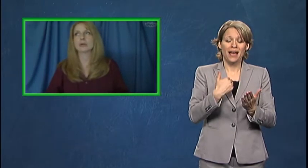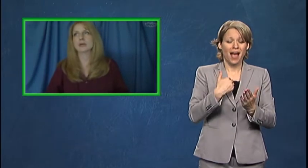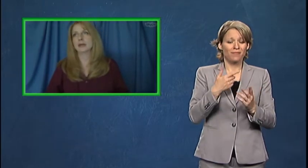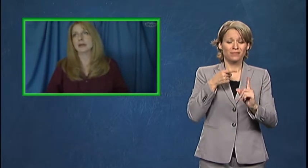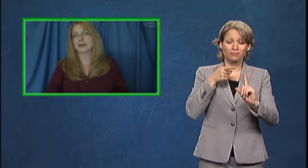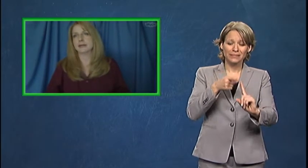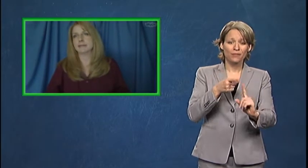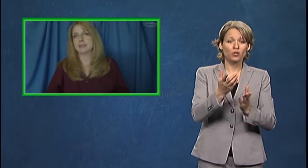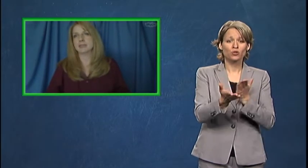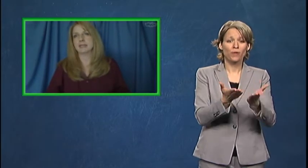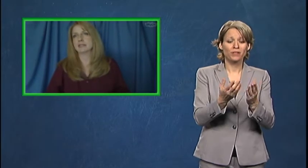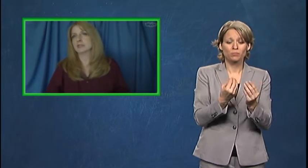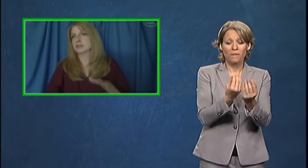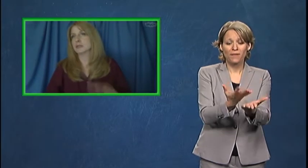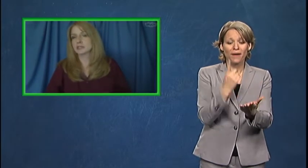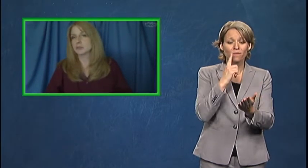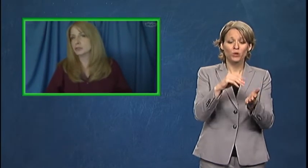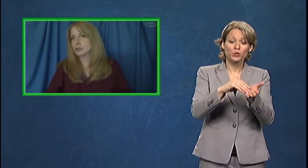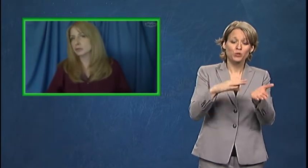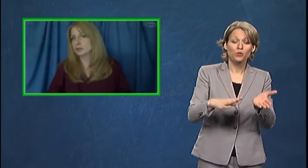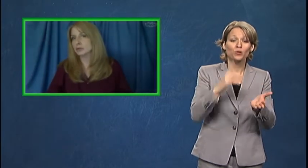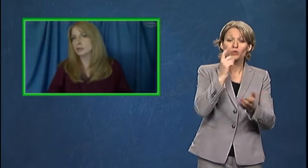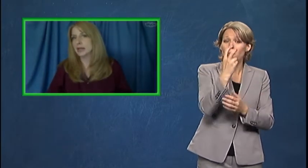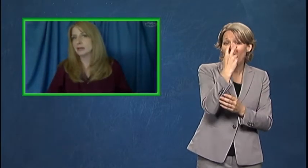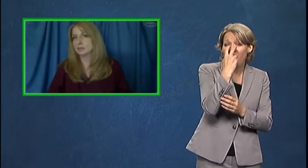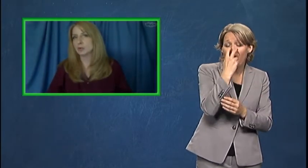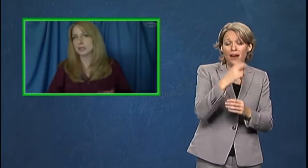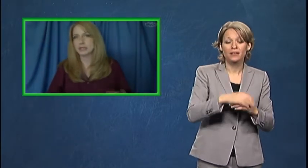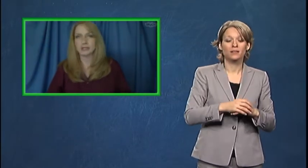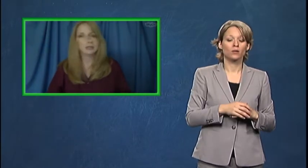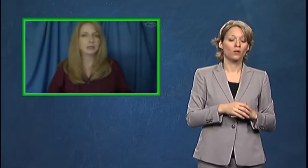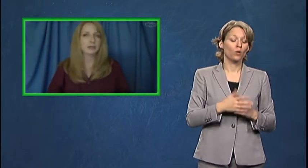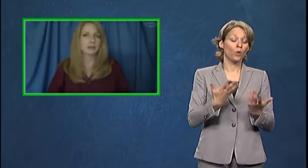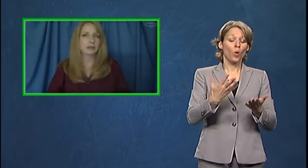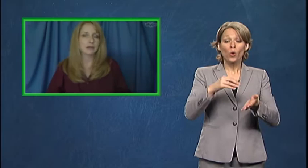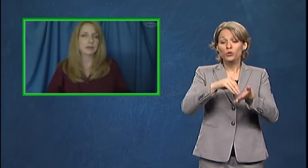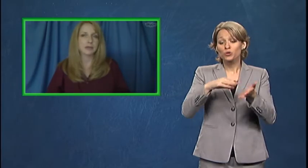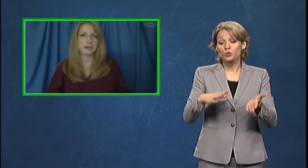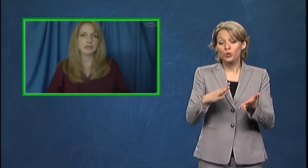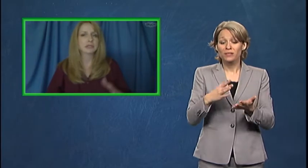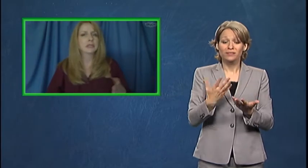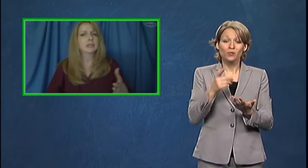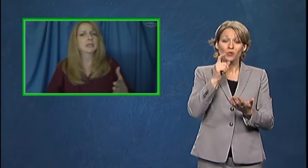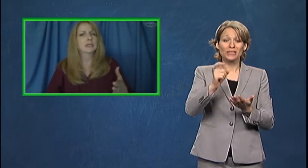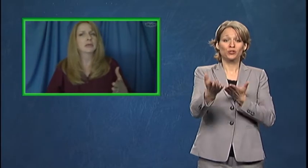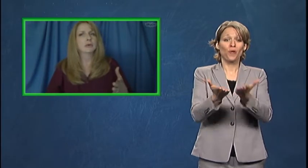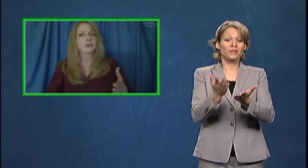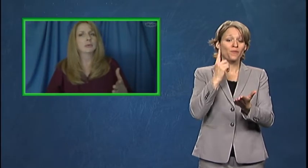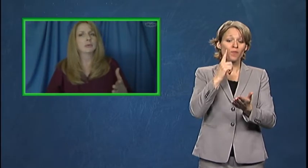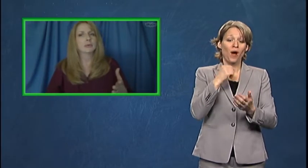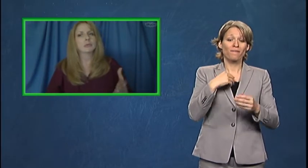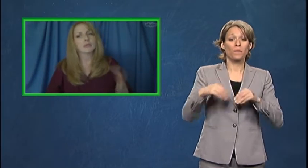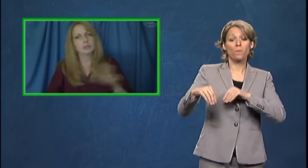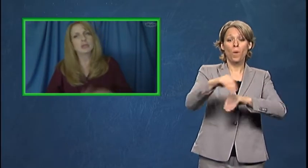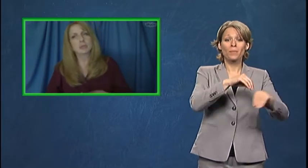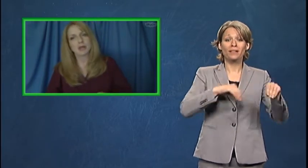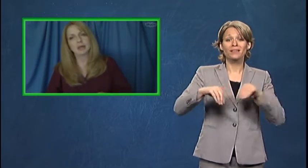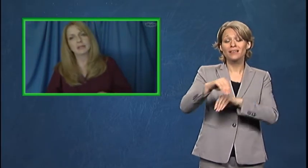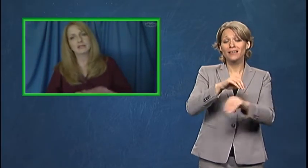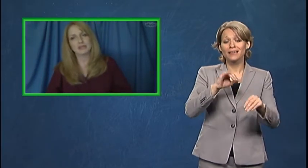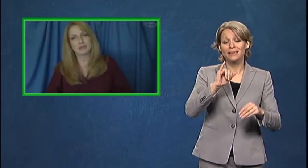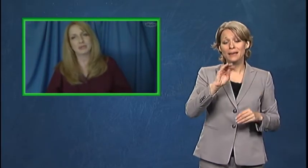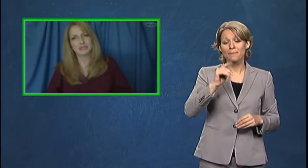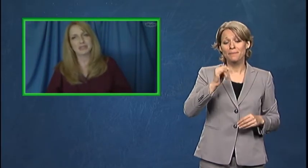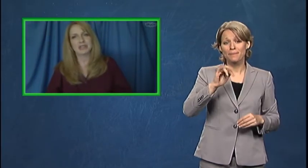or intensive services for a student who has mobility impairments, should be